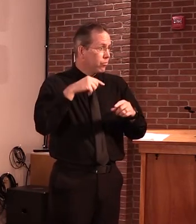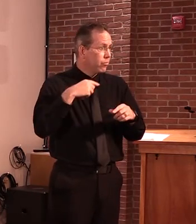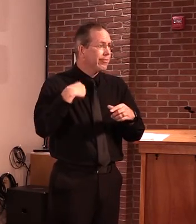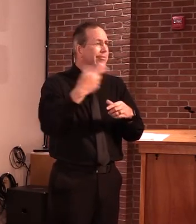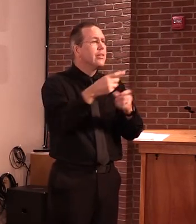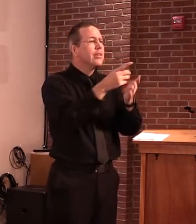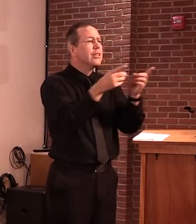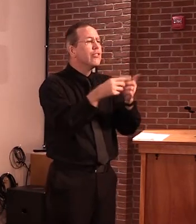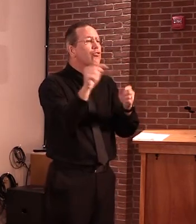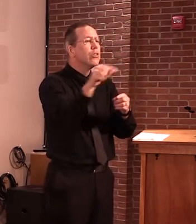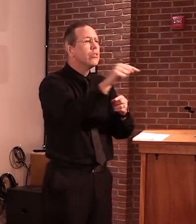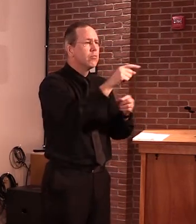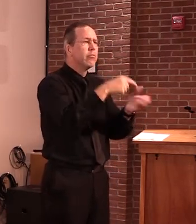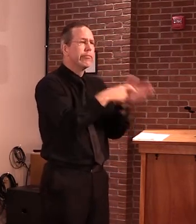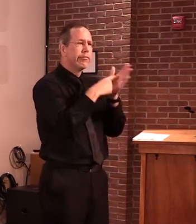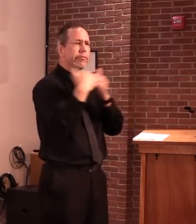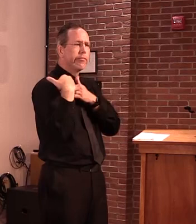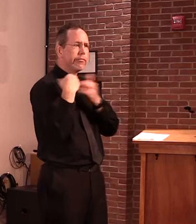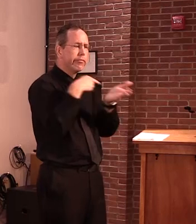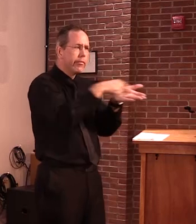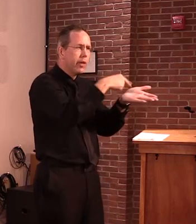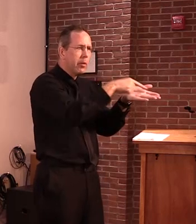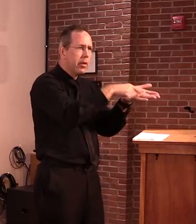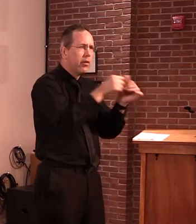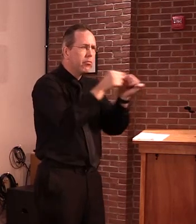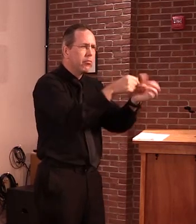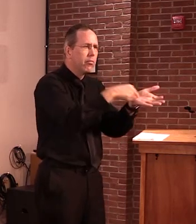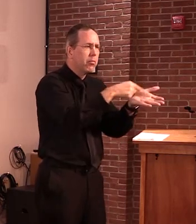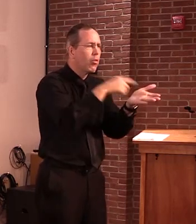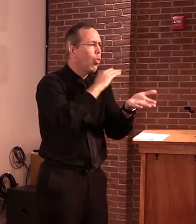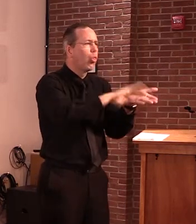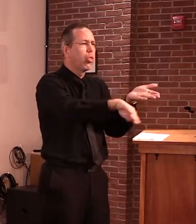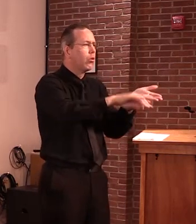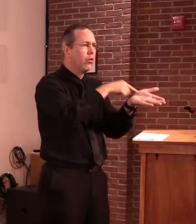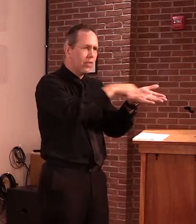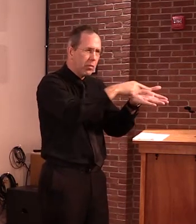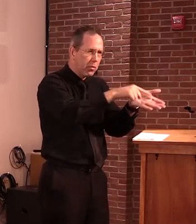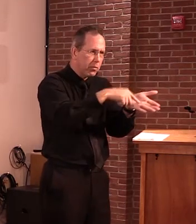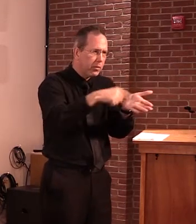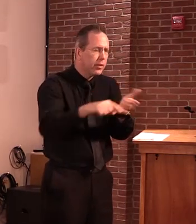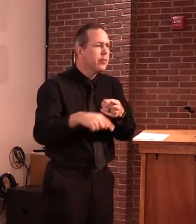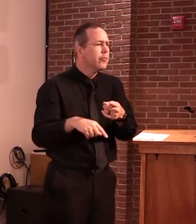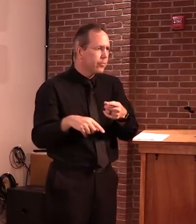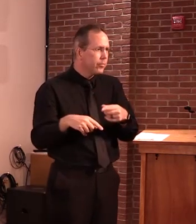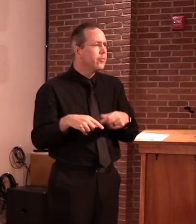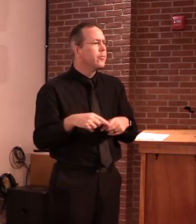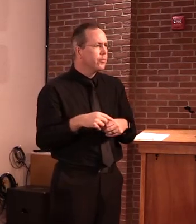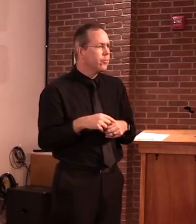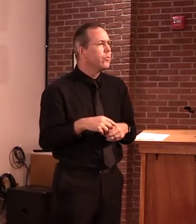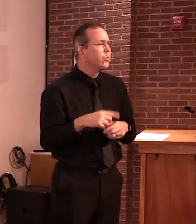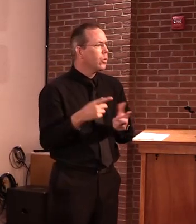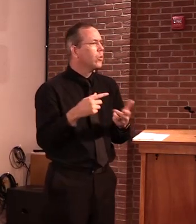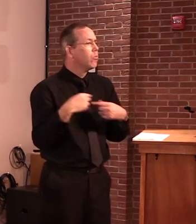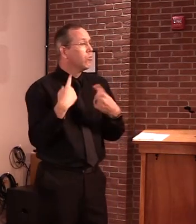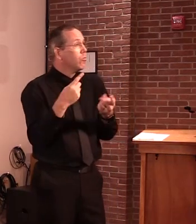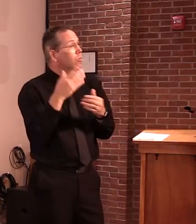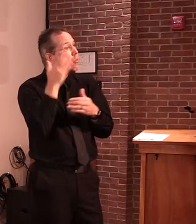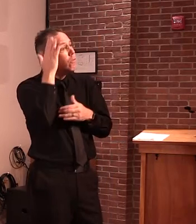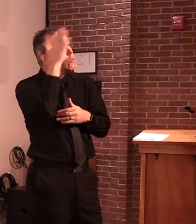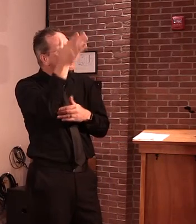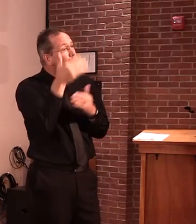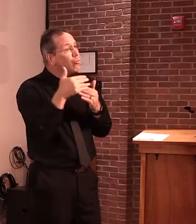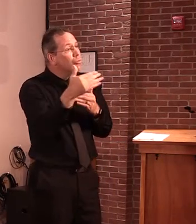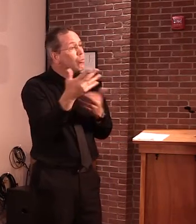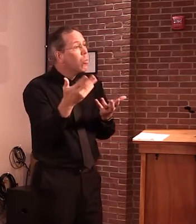an economic stability measure. I think to the question about supporting staff going forward, once again, I